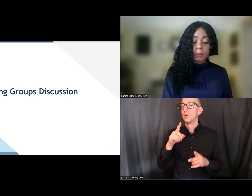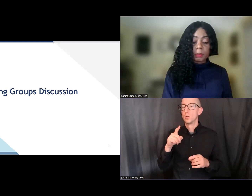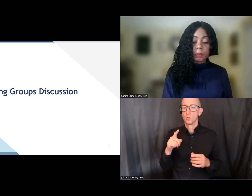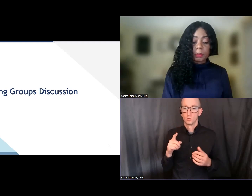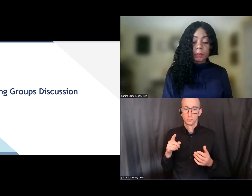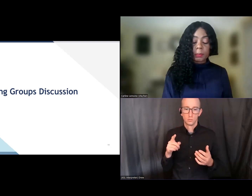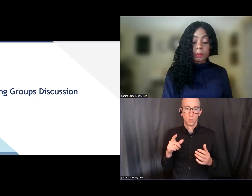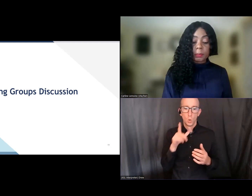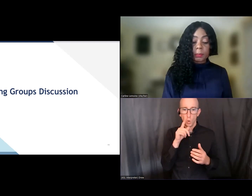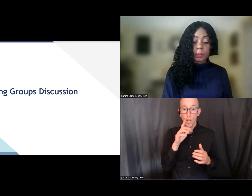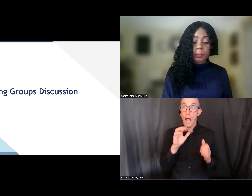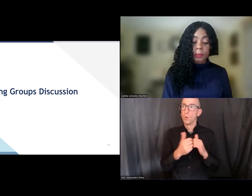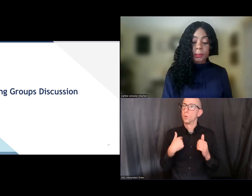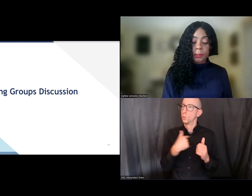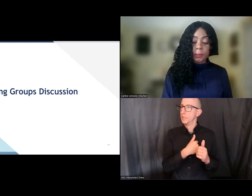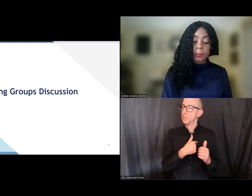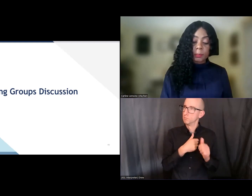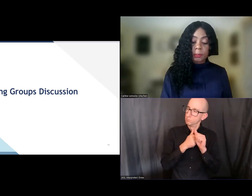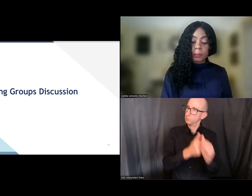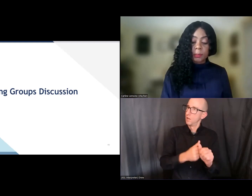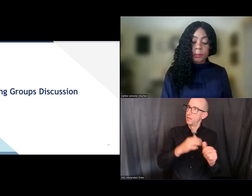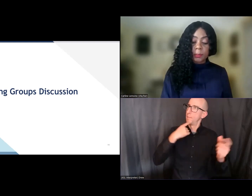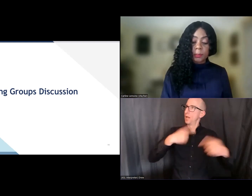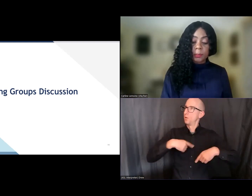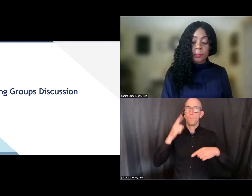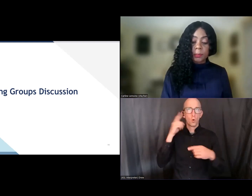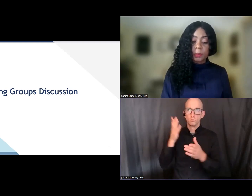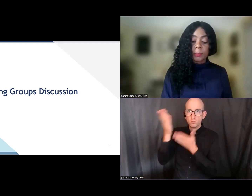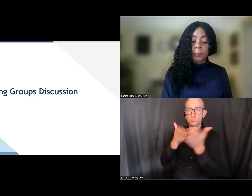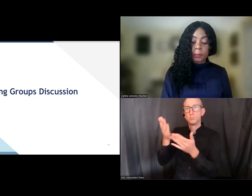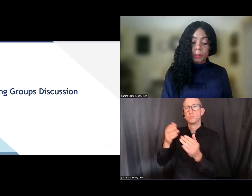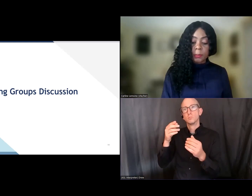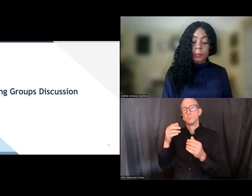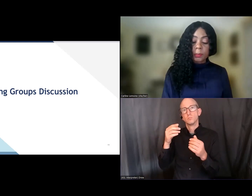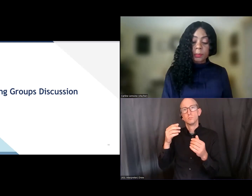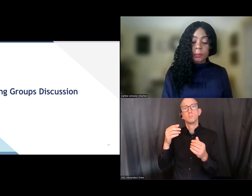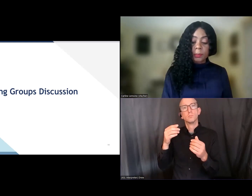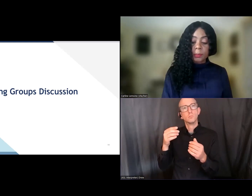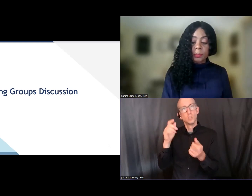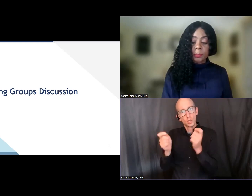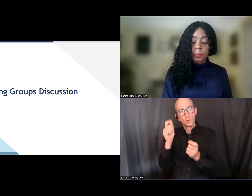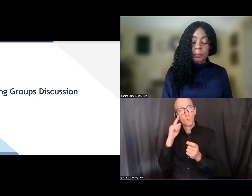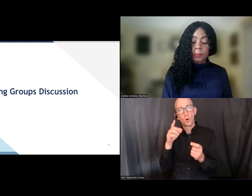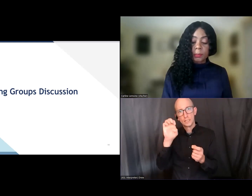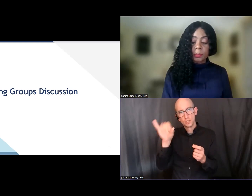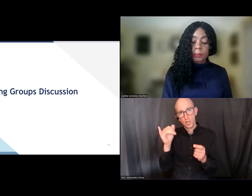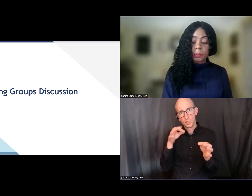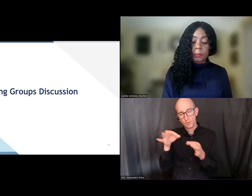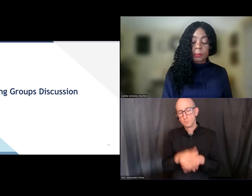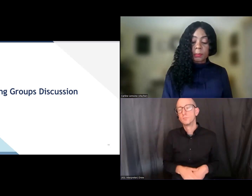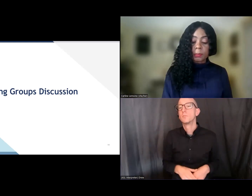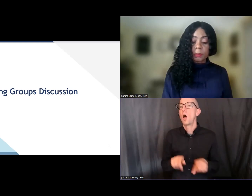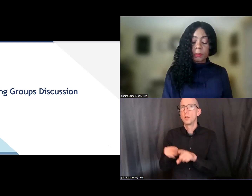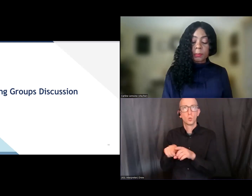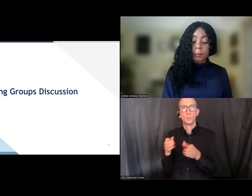abiding by the mandate to make recommendations for the EJ definition, but then also just in general, right?